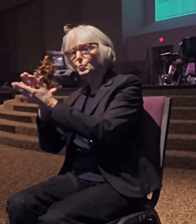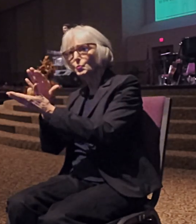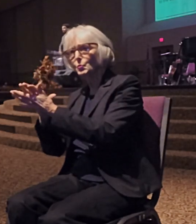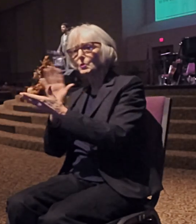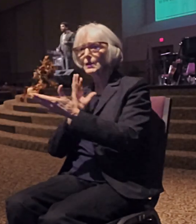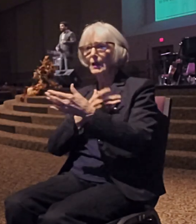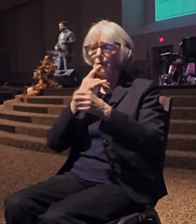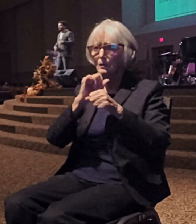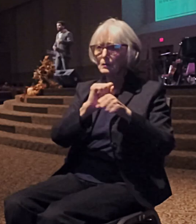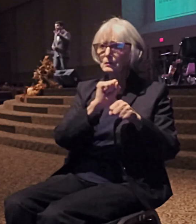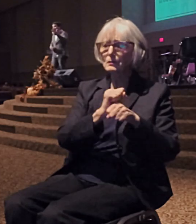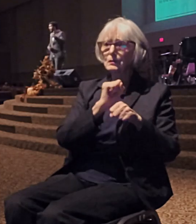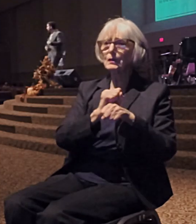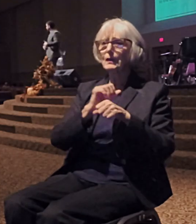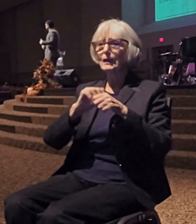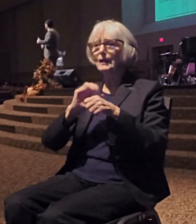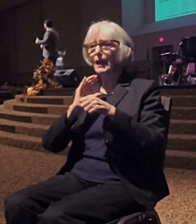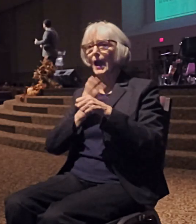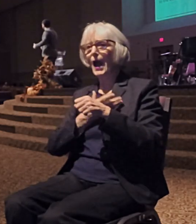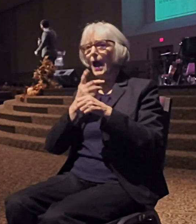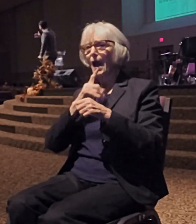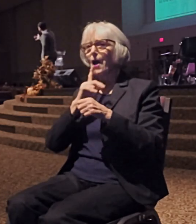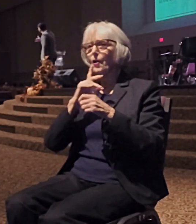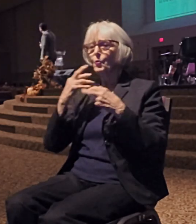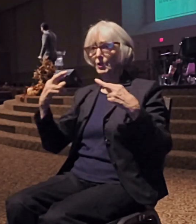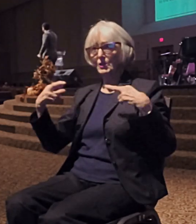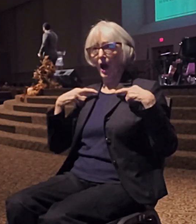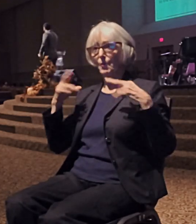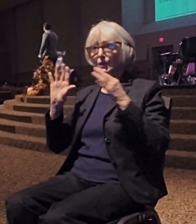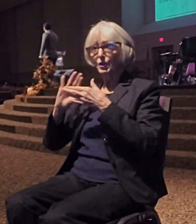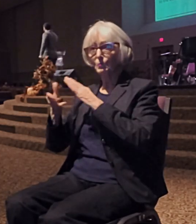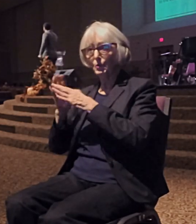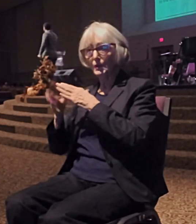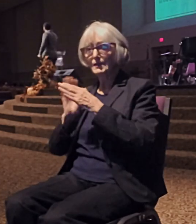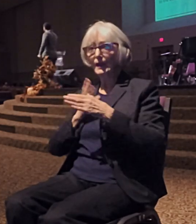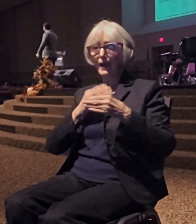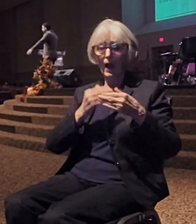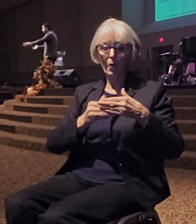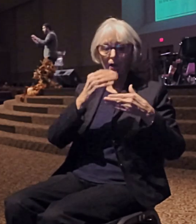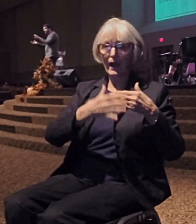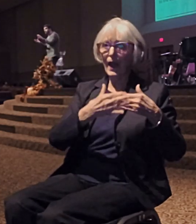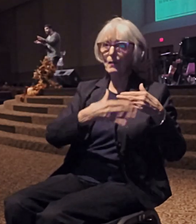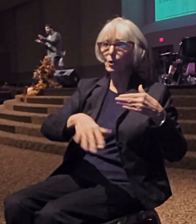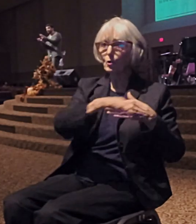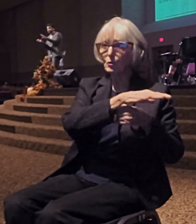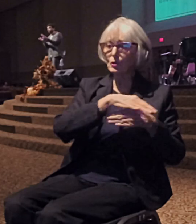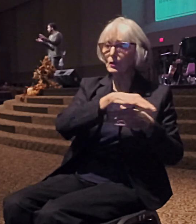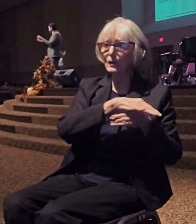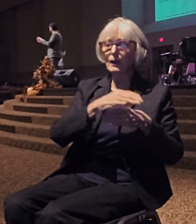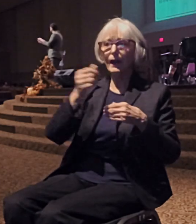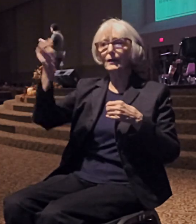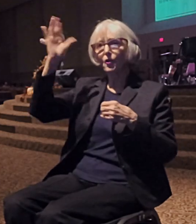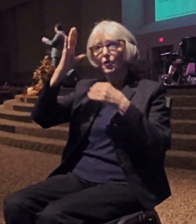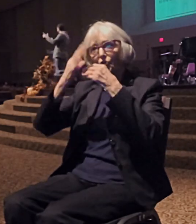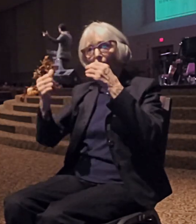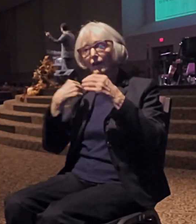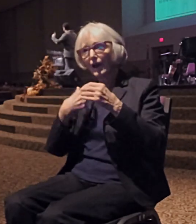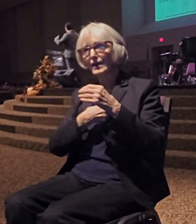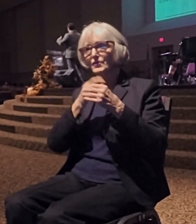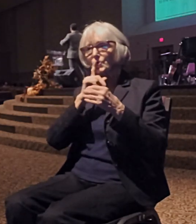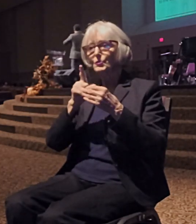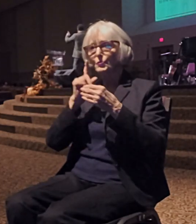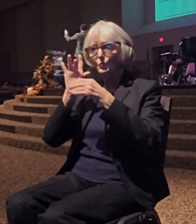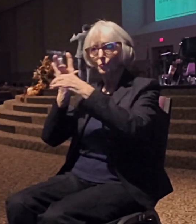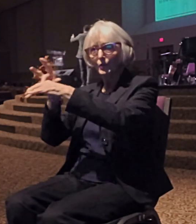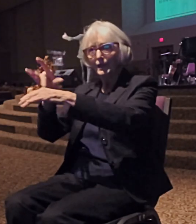workplaces, in our retirement communities, in our neighborhoods. And God has called each one of us to a ministry to reach them. That's part